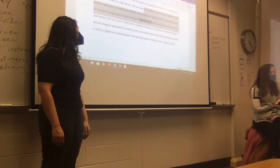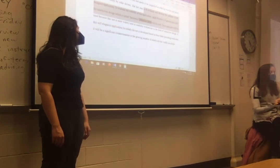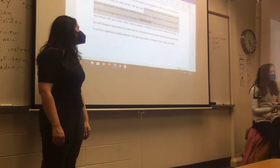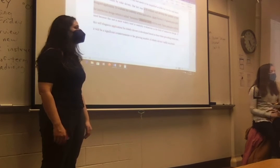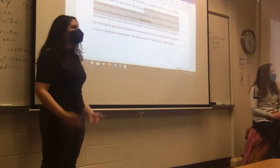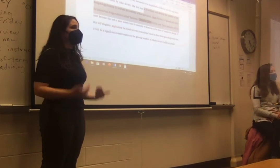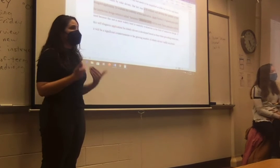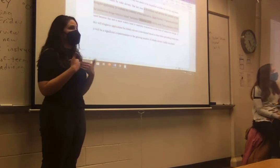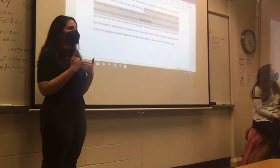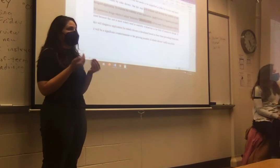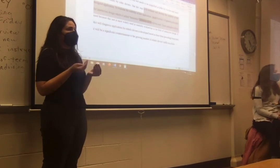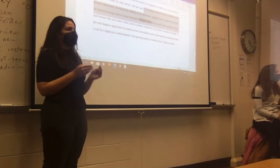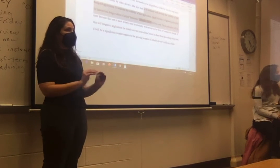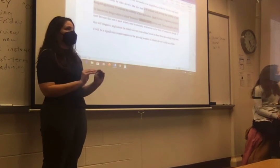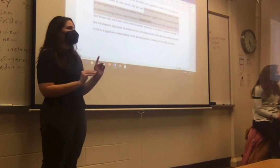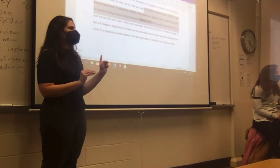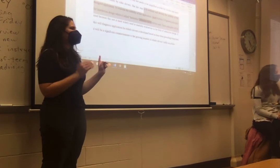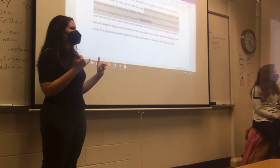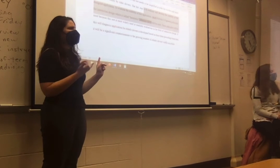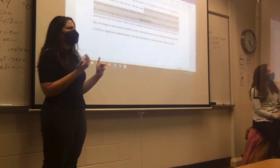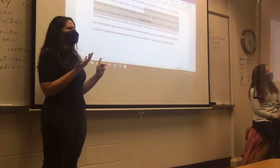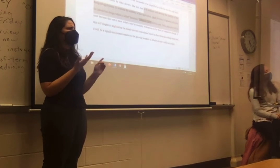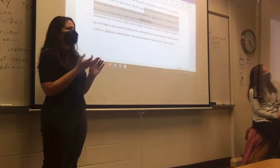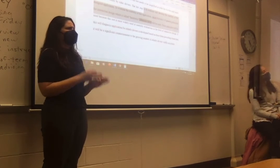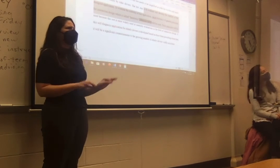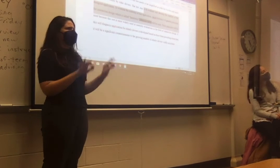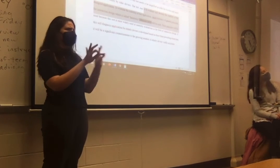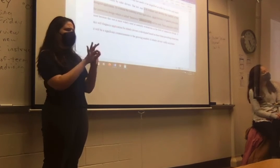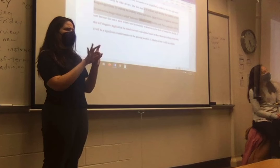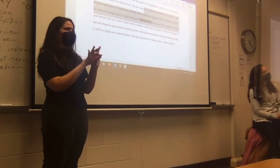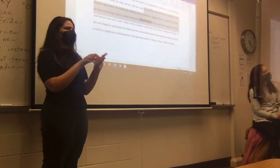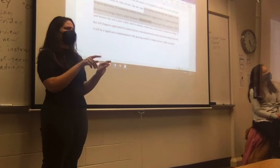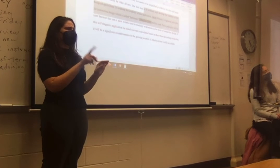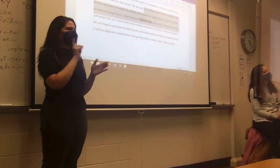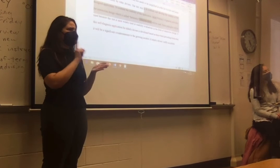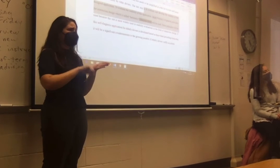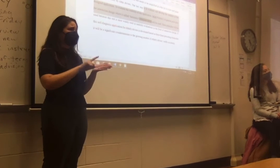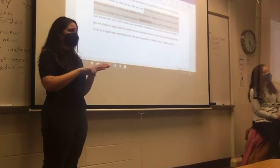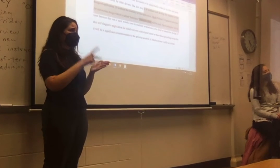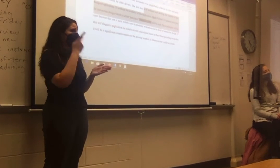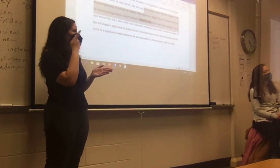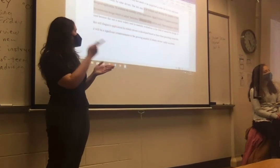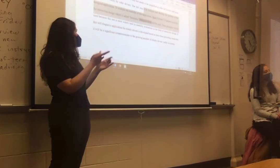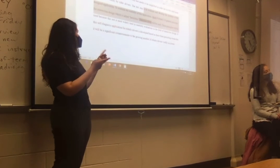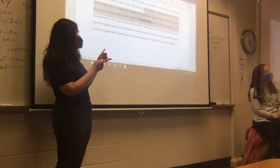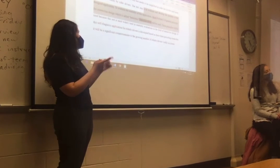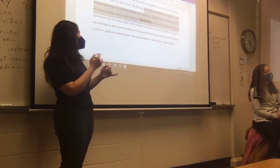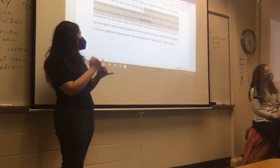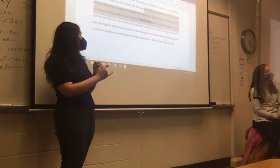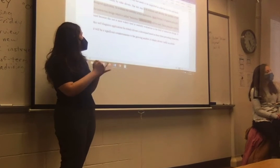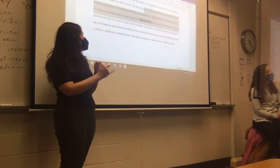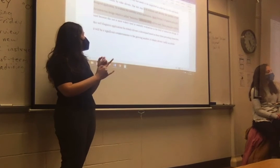What about the value of the research? Do you think the writer tells us in this proposal about the value of the research?